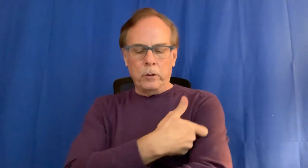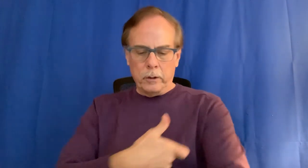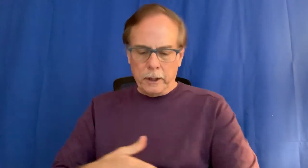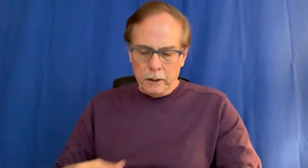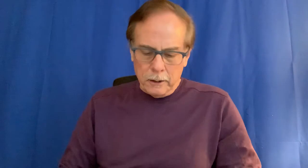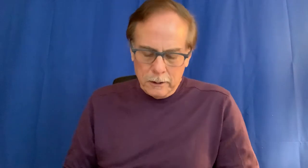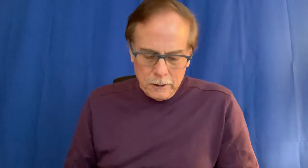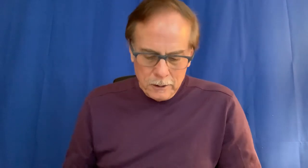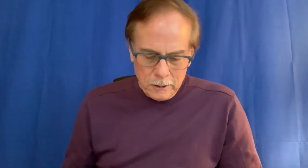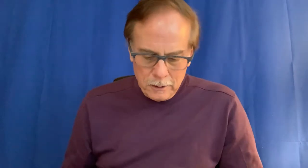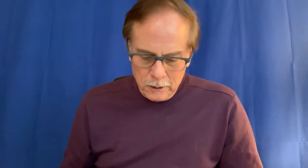doggy.